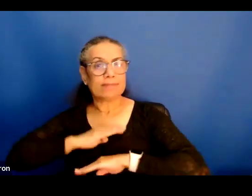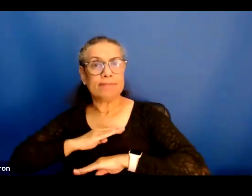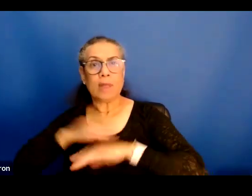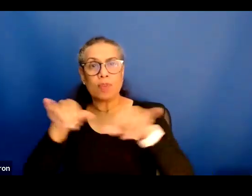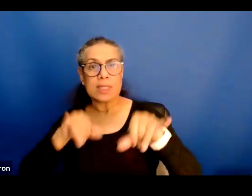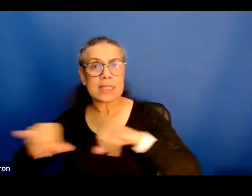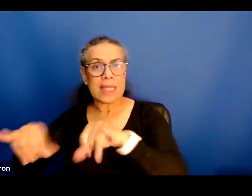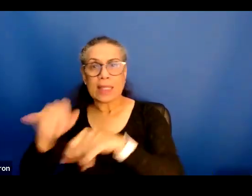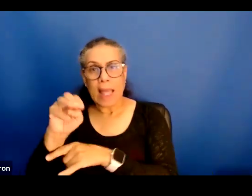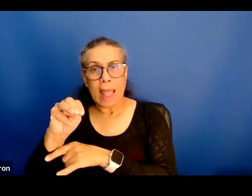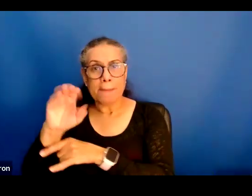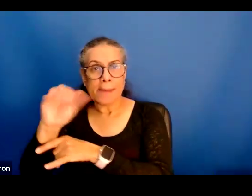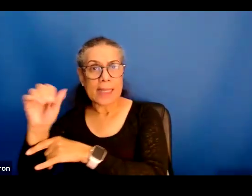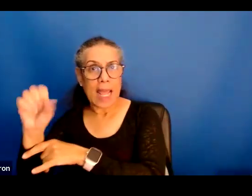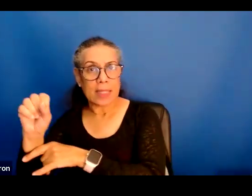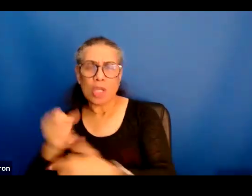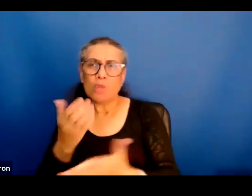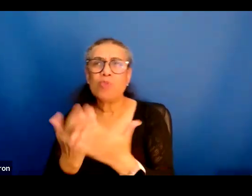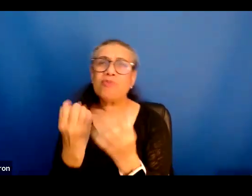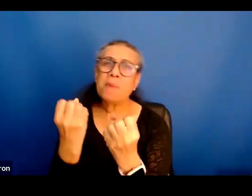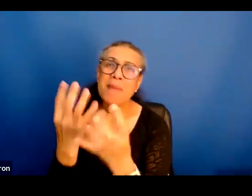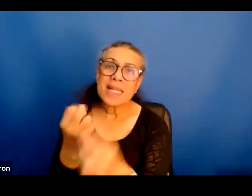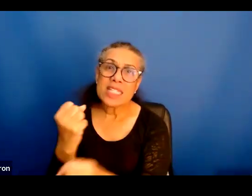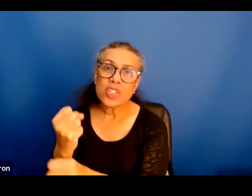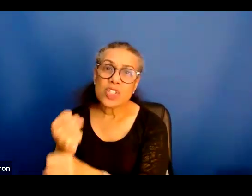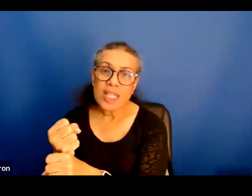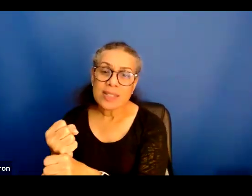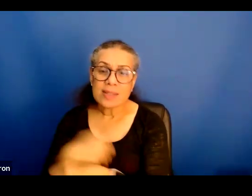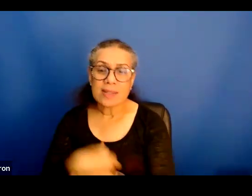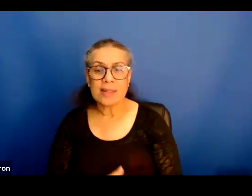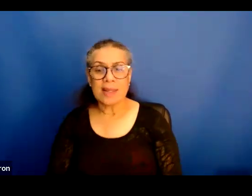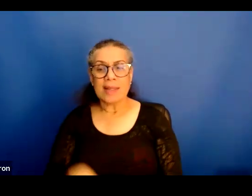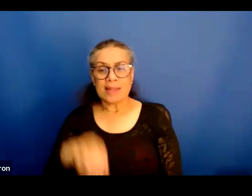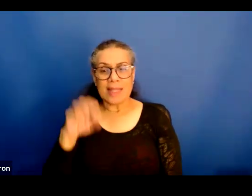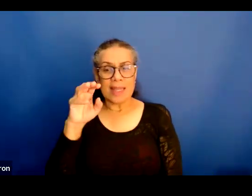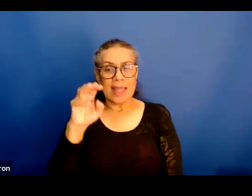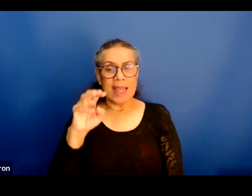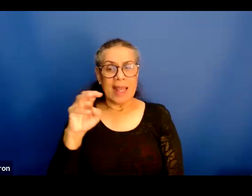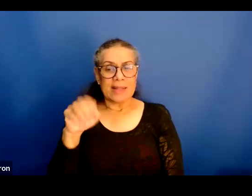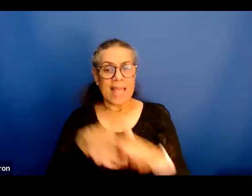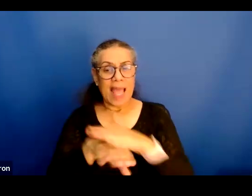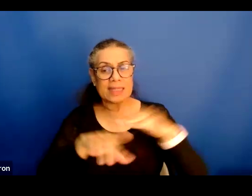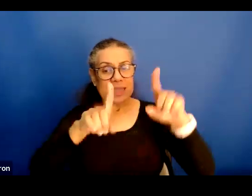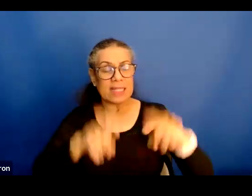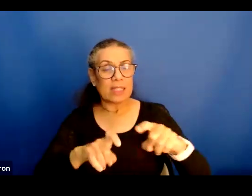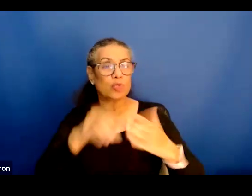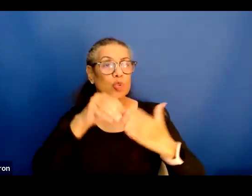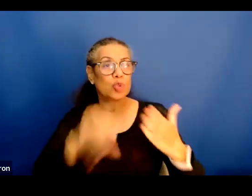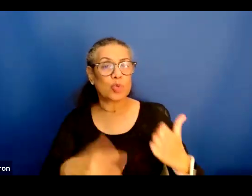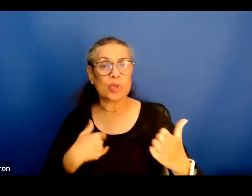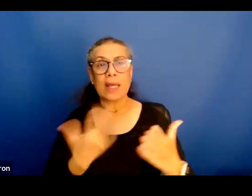on MCAS. This has been true for years. The access test scores on the percent of students reaching their English